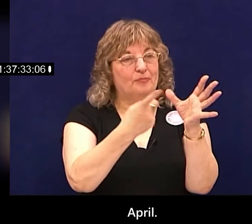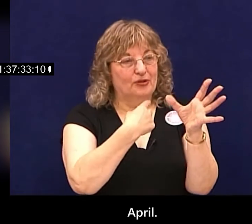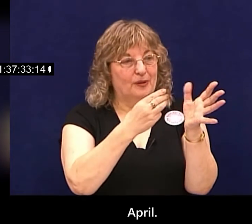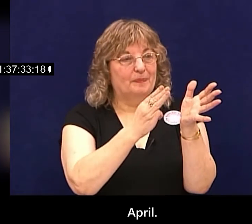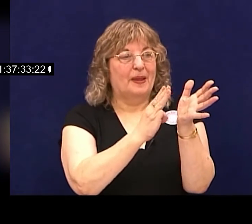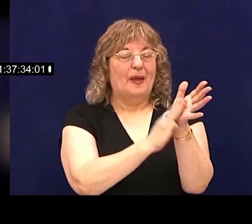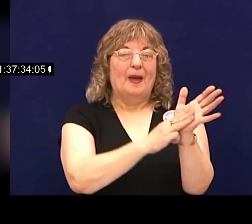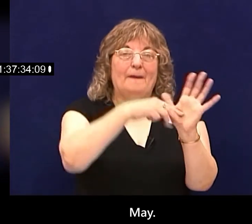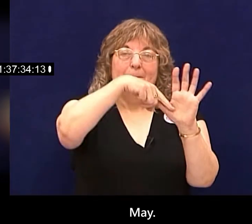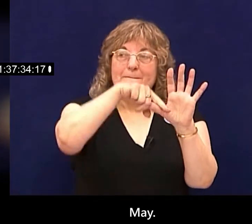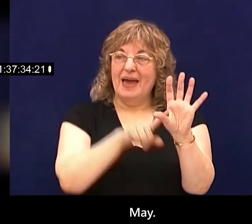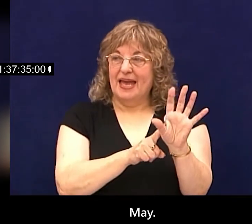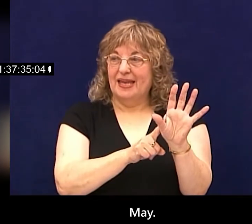April, May,